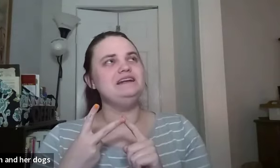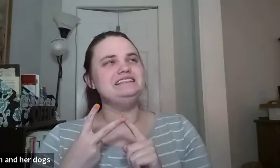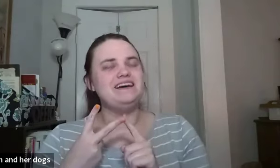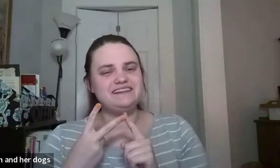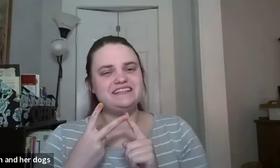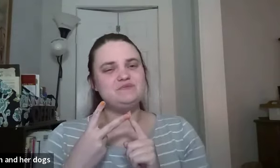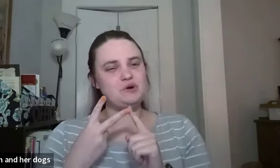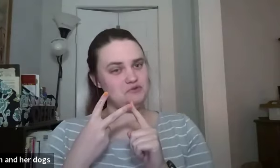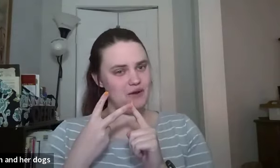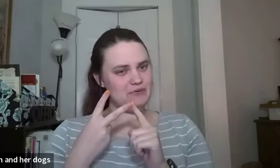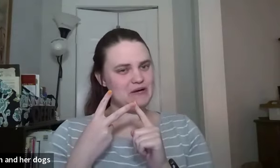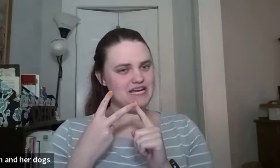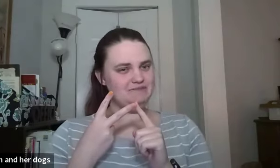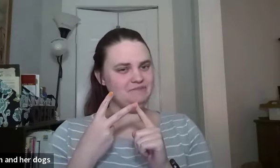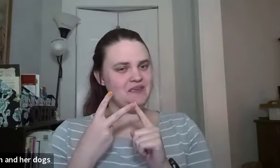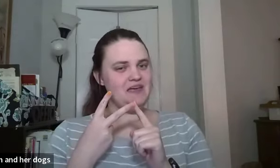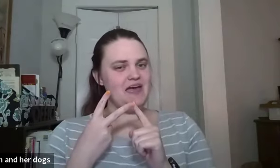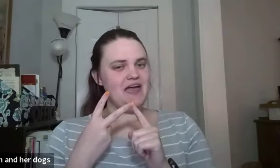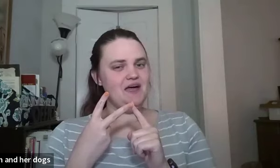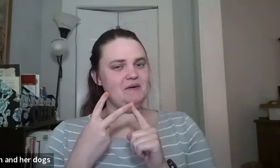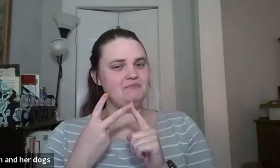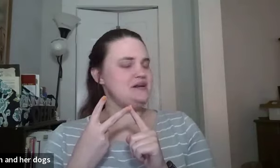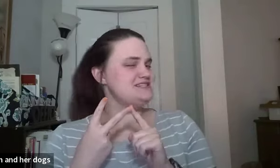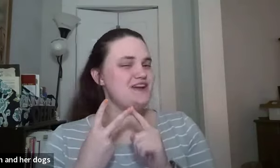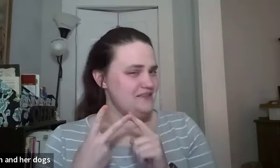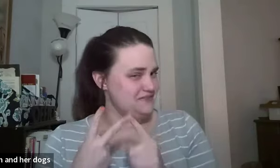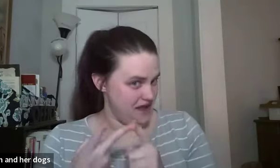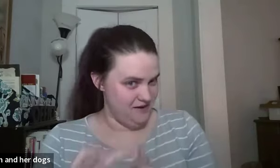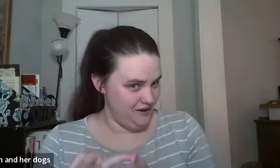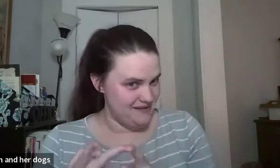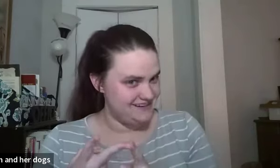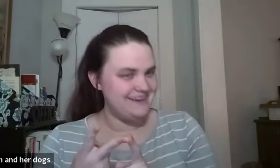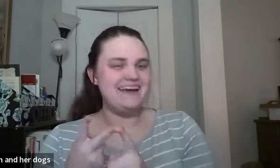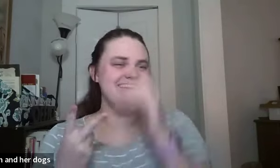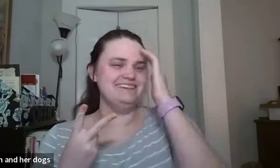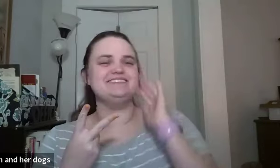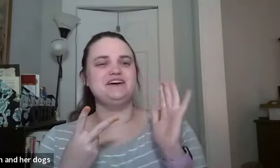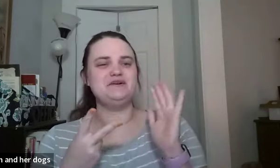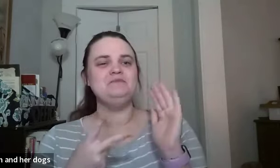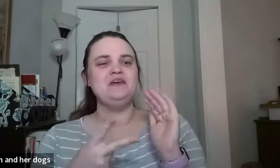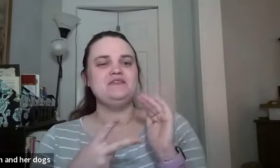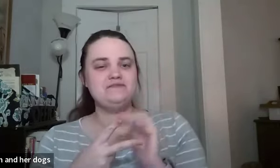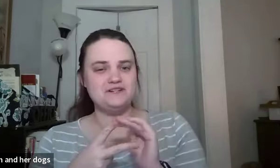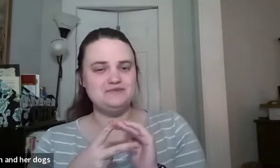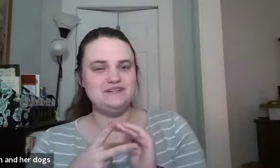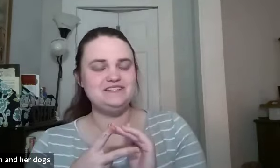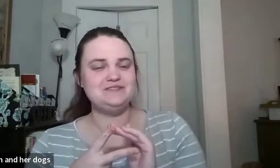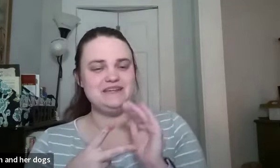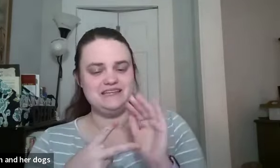is, I like to say, the more proper way, but it's not that common, okay? So the first one we're going to do is